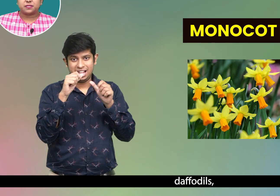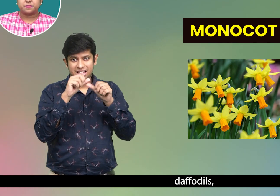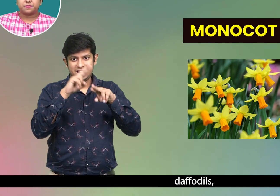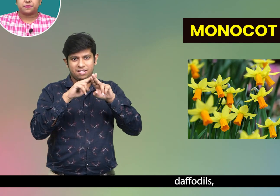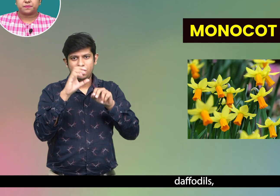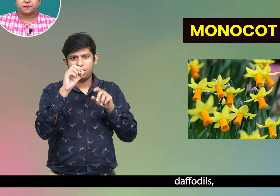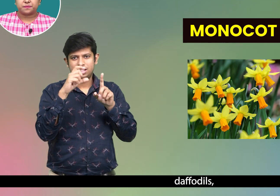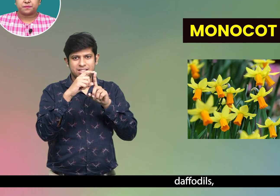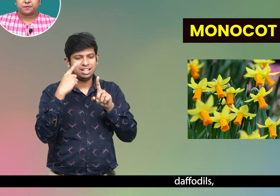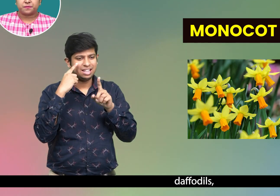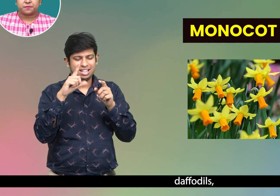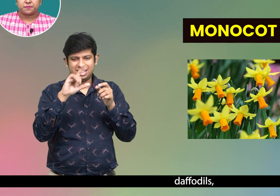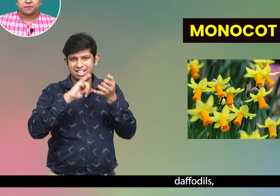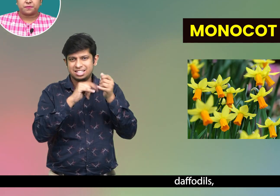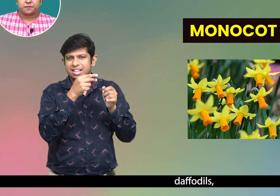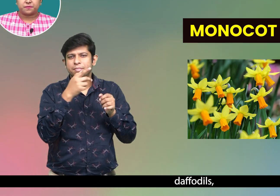daffodils,